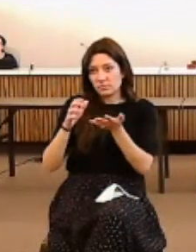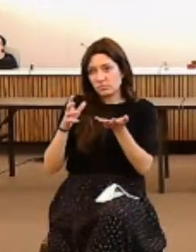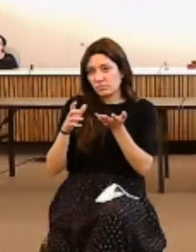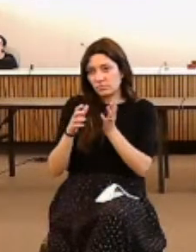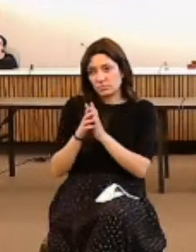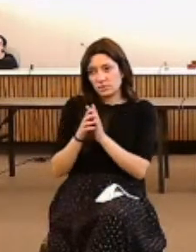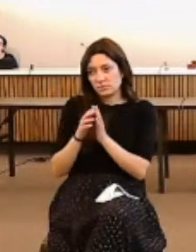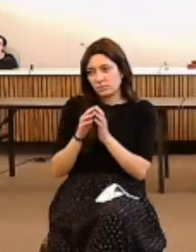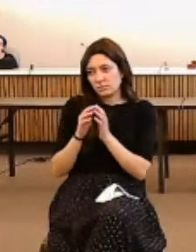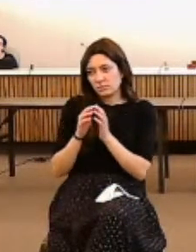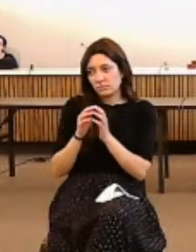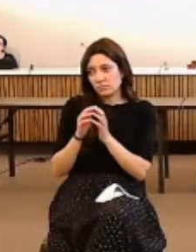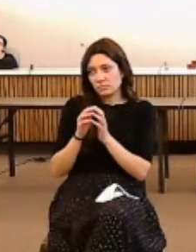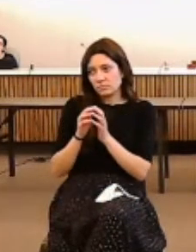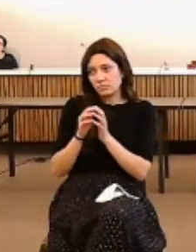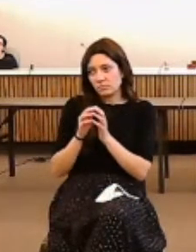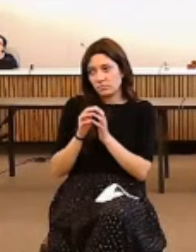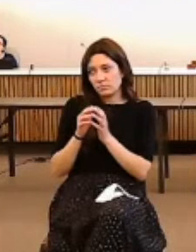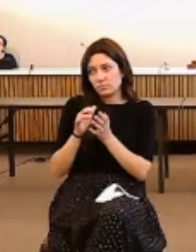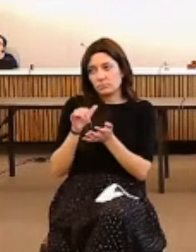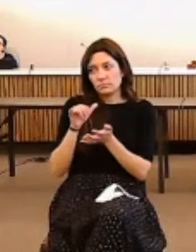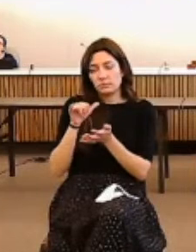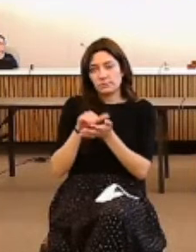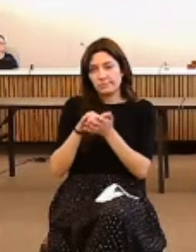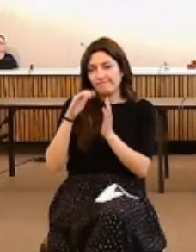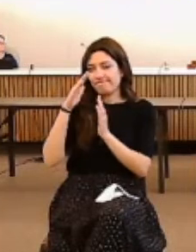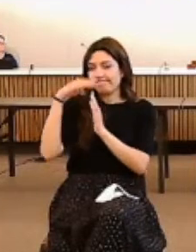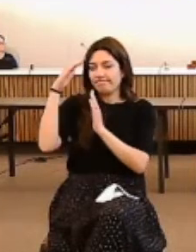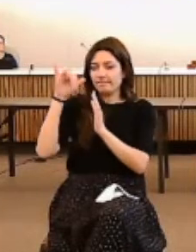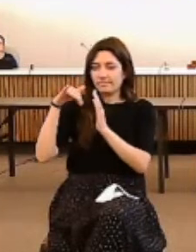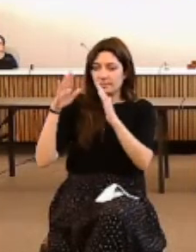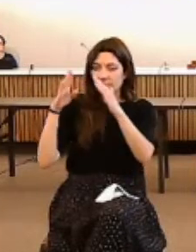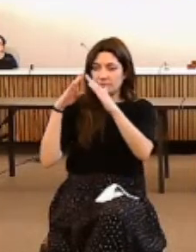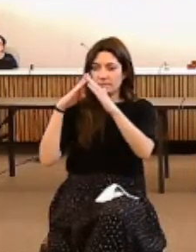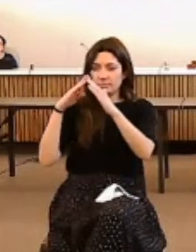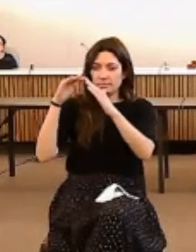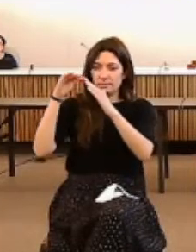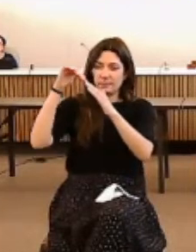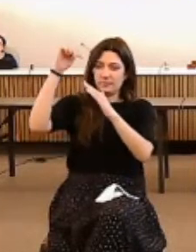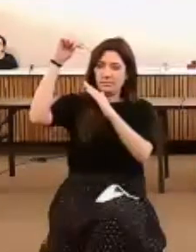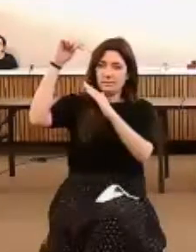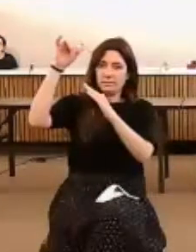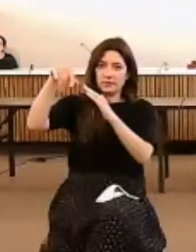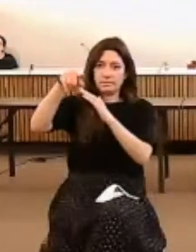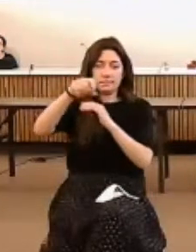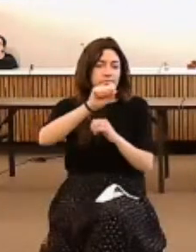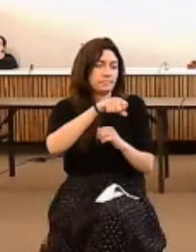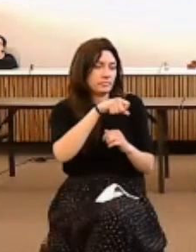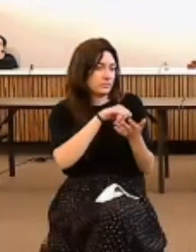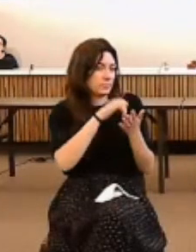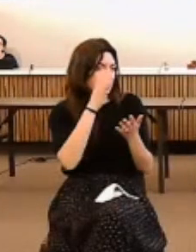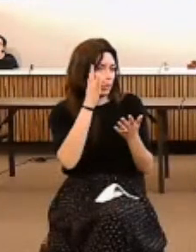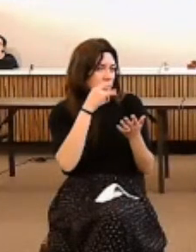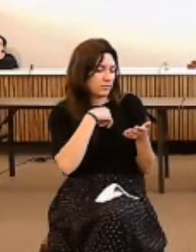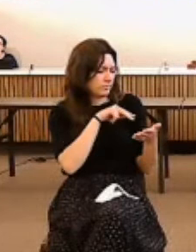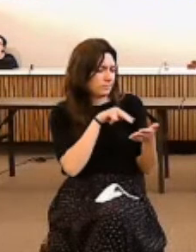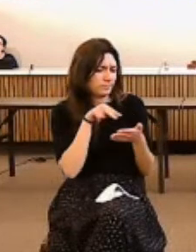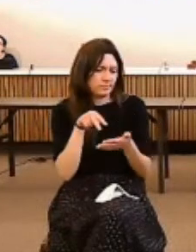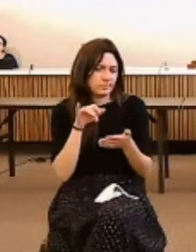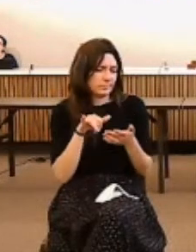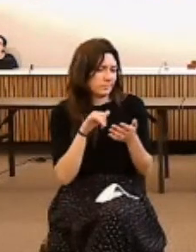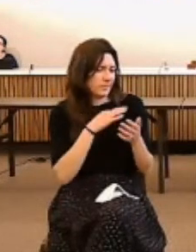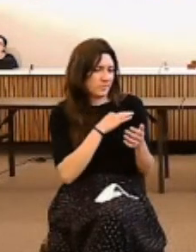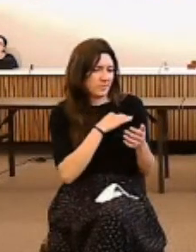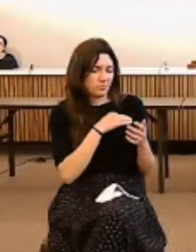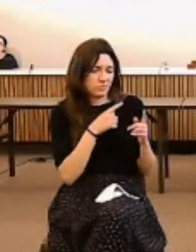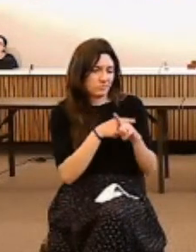the gut of the cupola roof, but we'll get that okay. finalized. It's just that in the application, it had 2 different figures, so. So